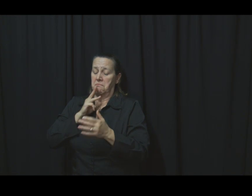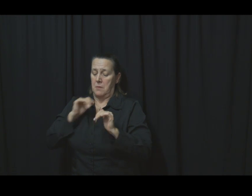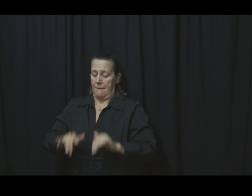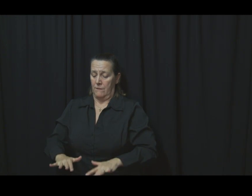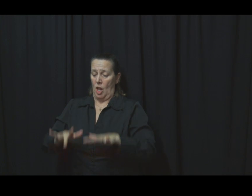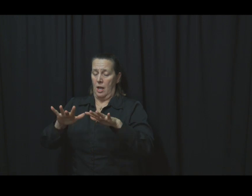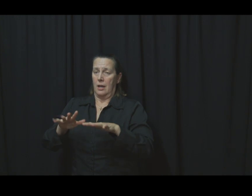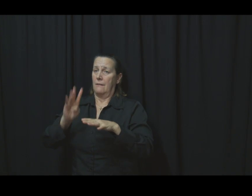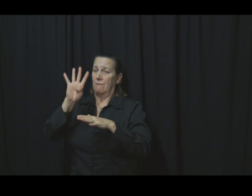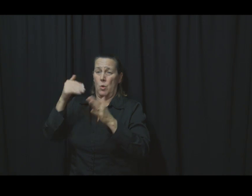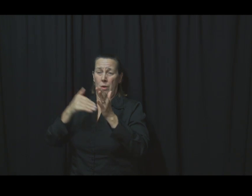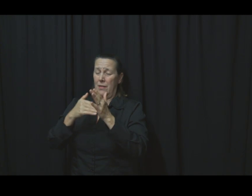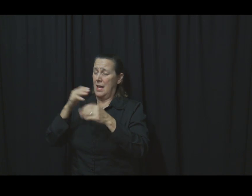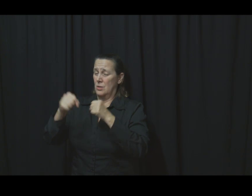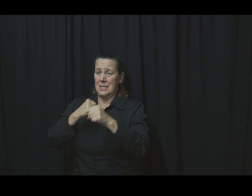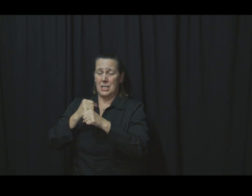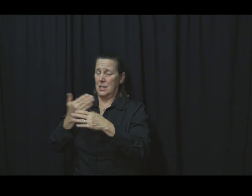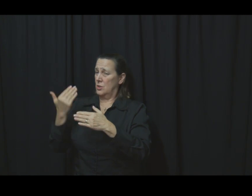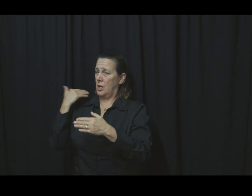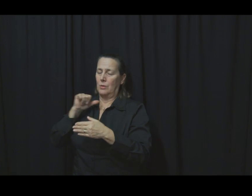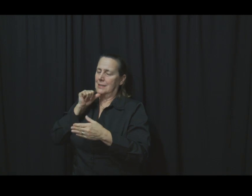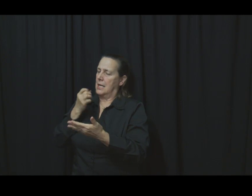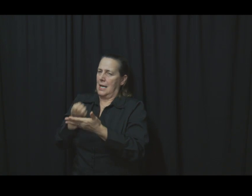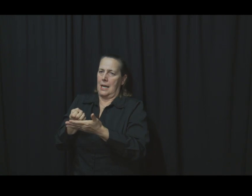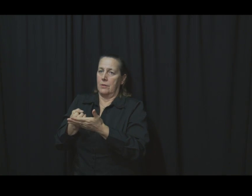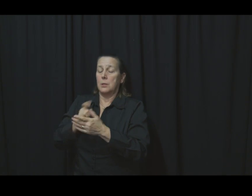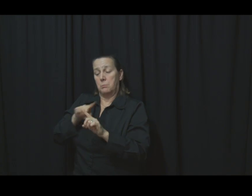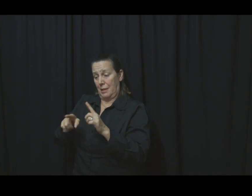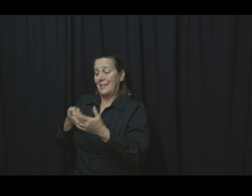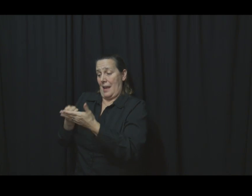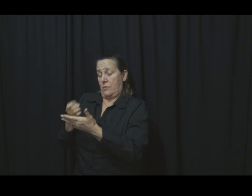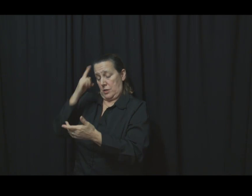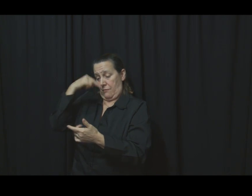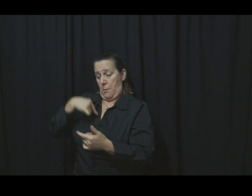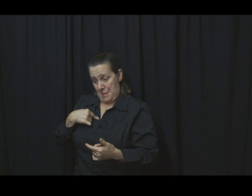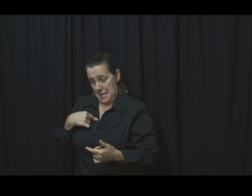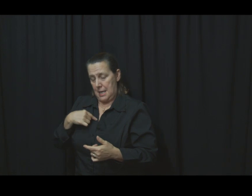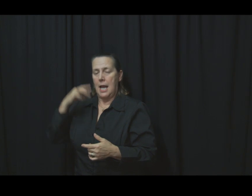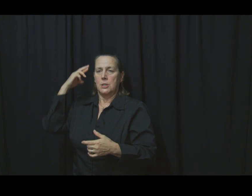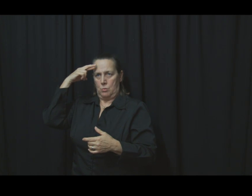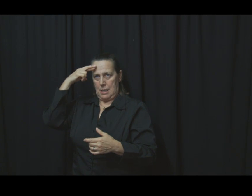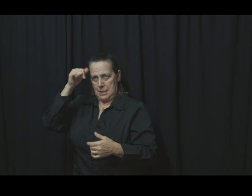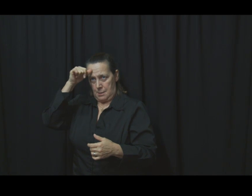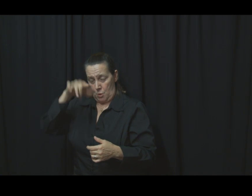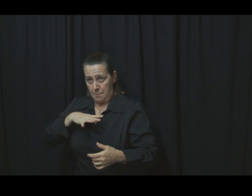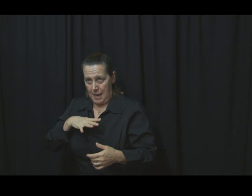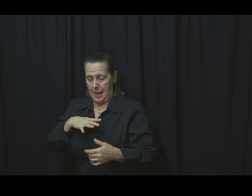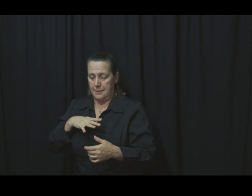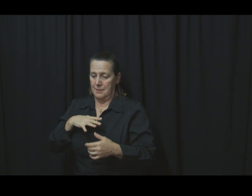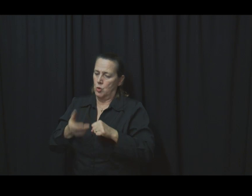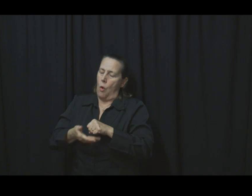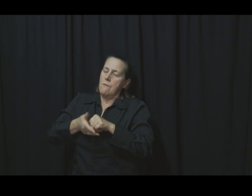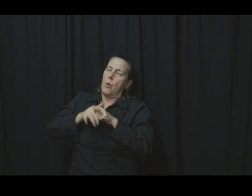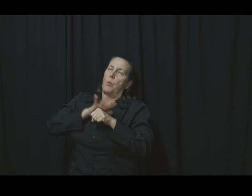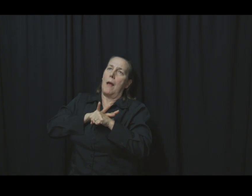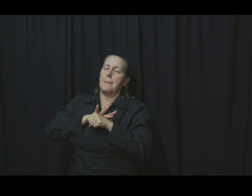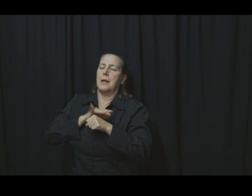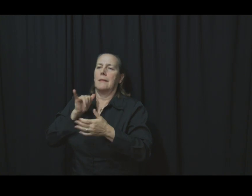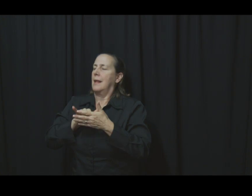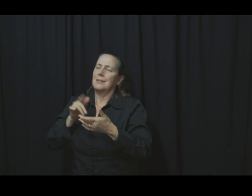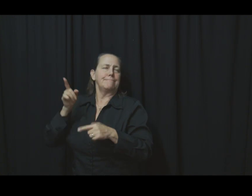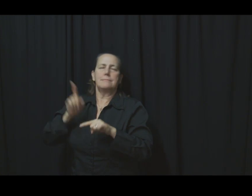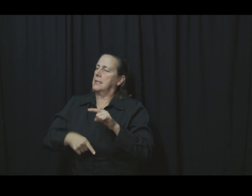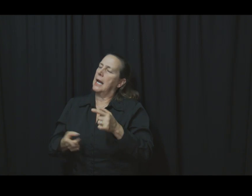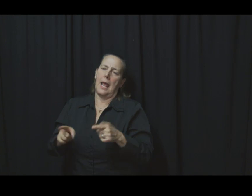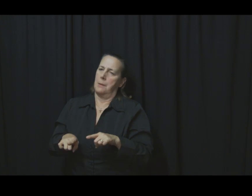is not provable. In fact, the evidence, for me at least, as a reasonable man, is overwhelming that it couldn't possibly have happened.